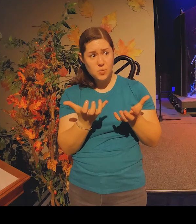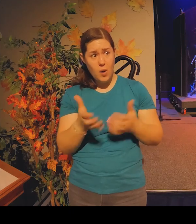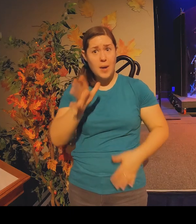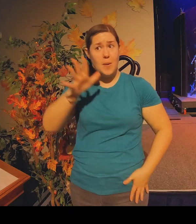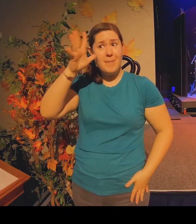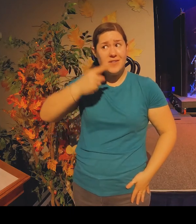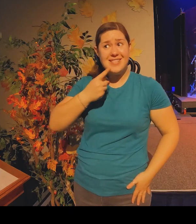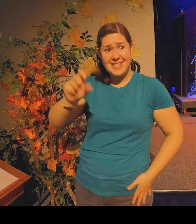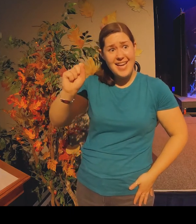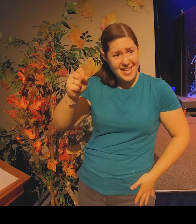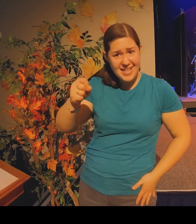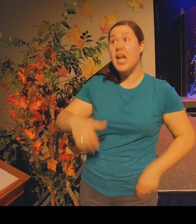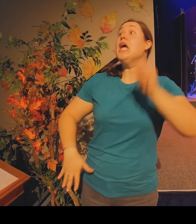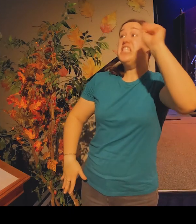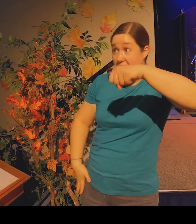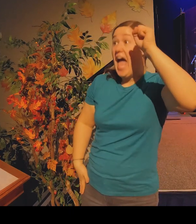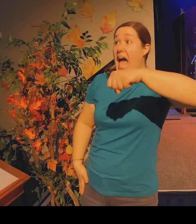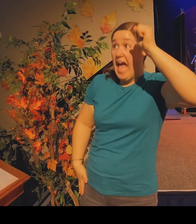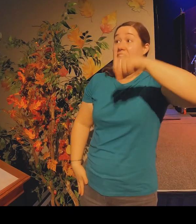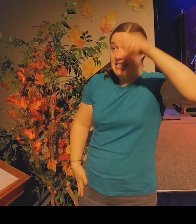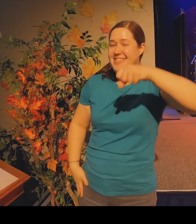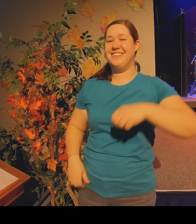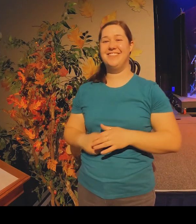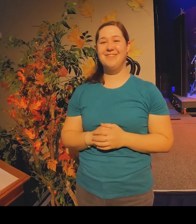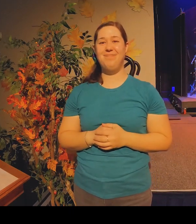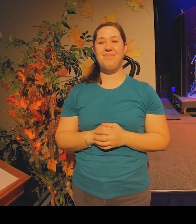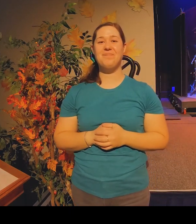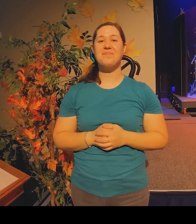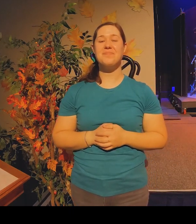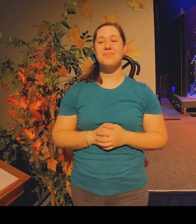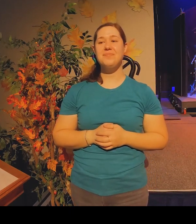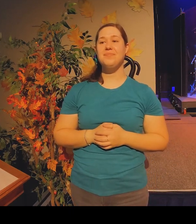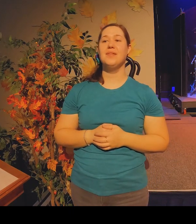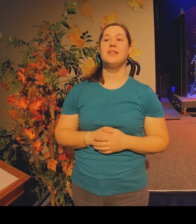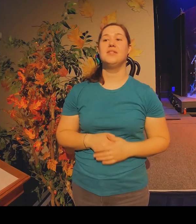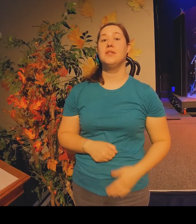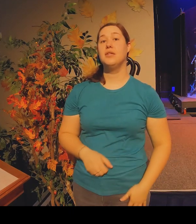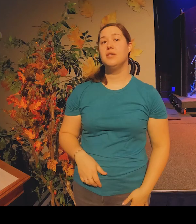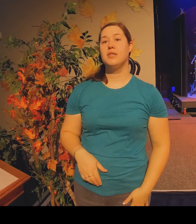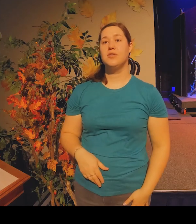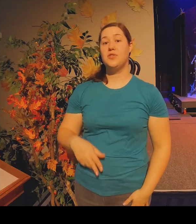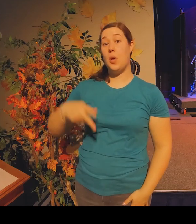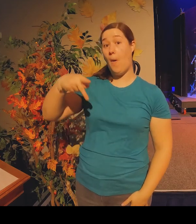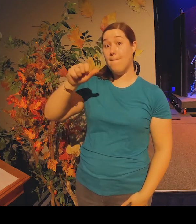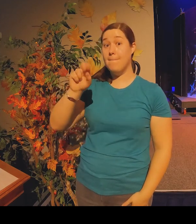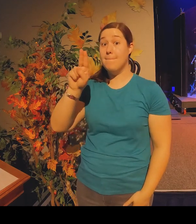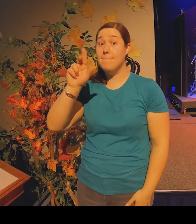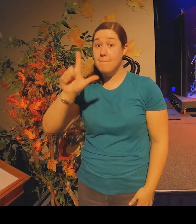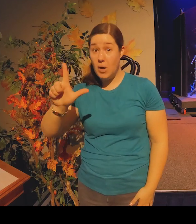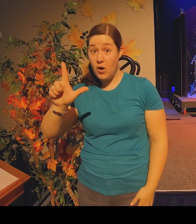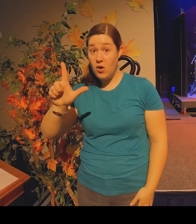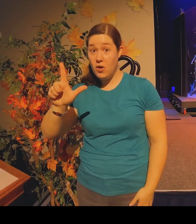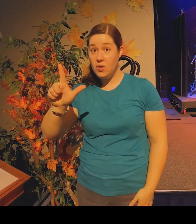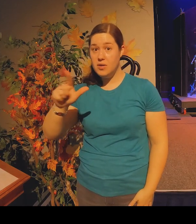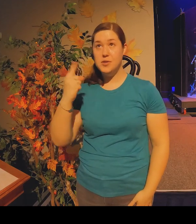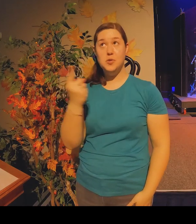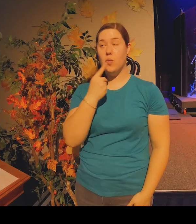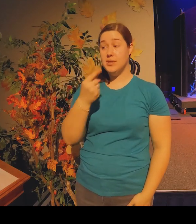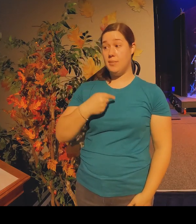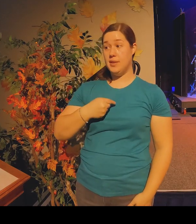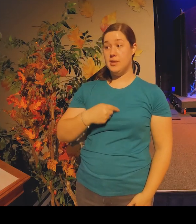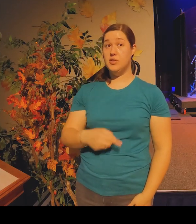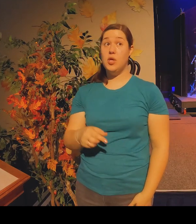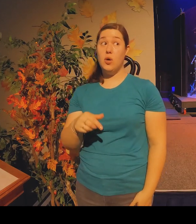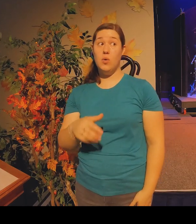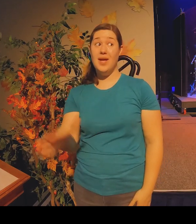Paul always wants me to say yes. Daddy, mommy said no. Will you say yes? Happens all the time. But let me ask you